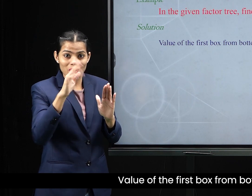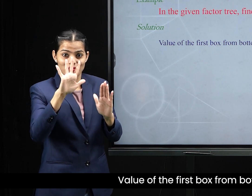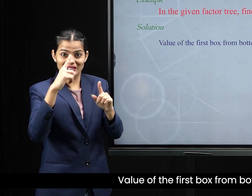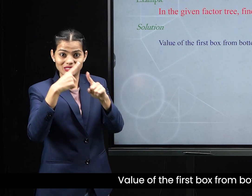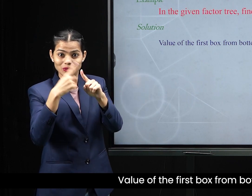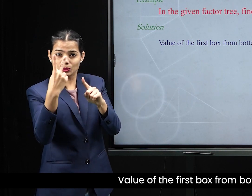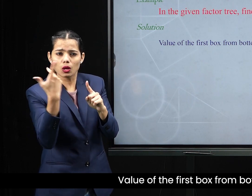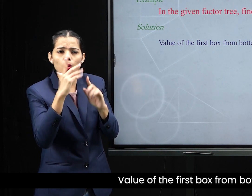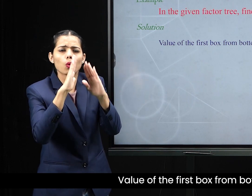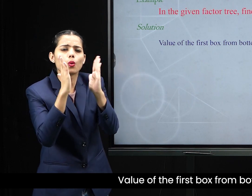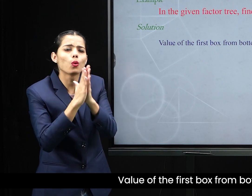10.